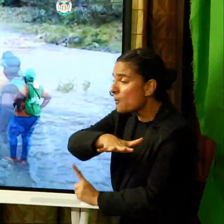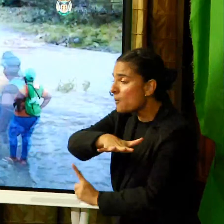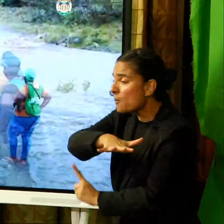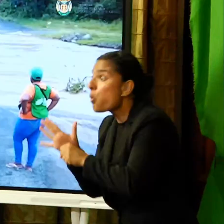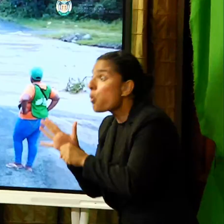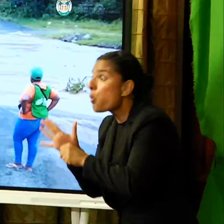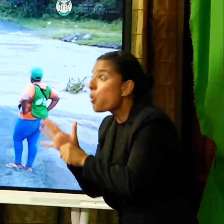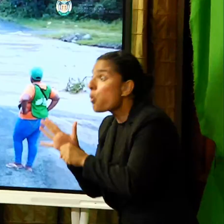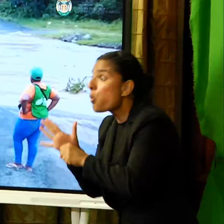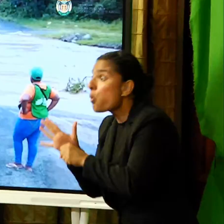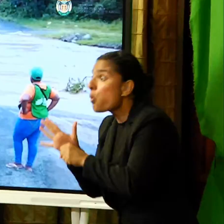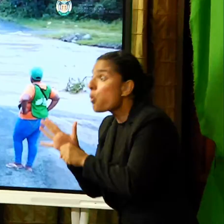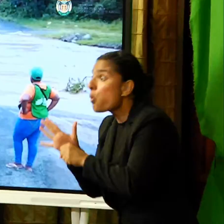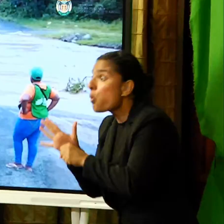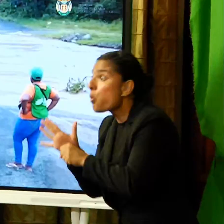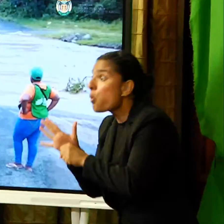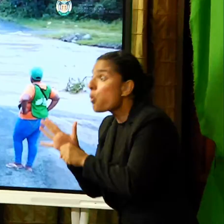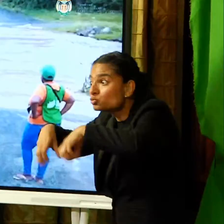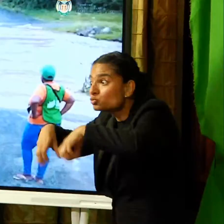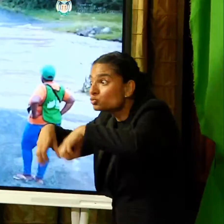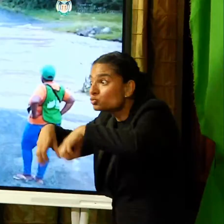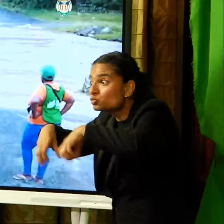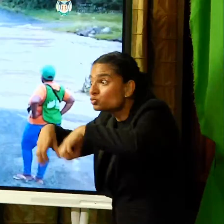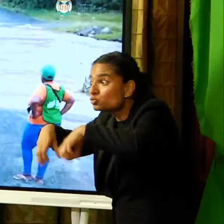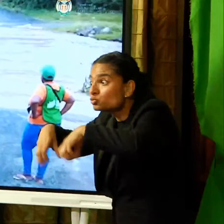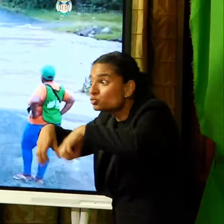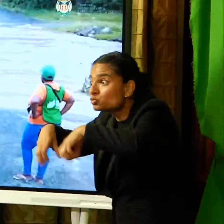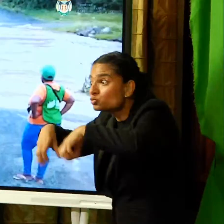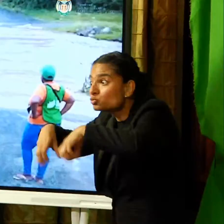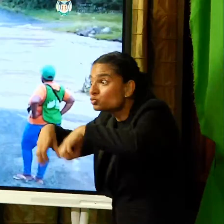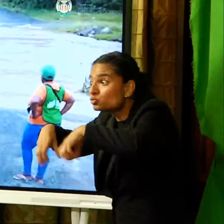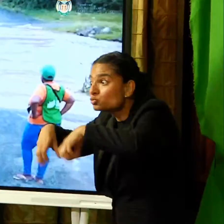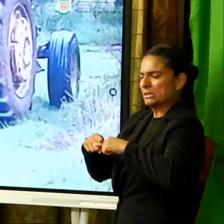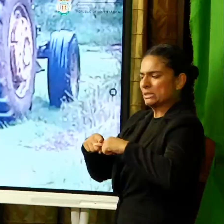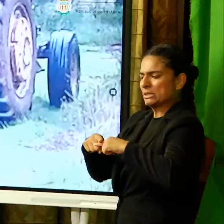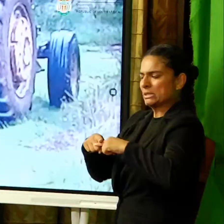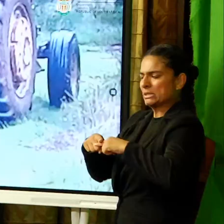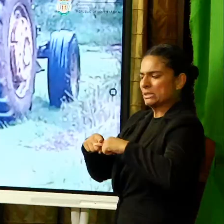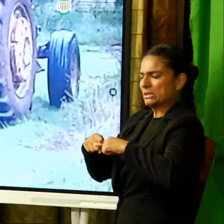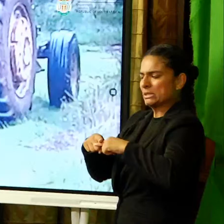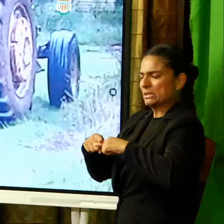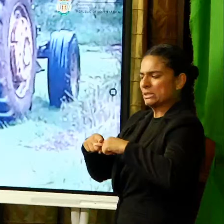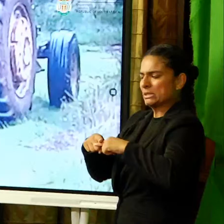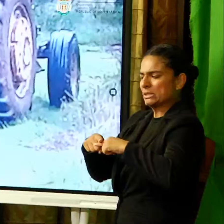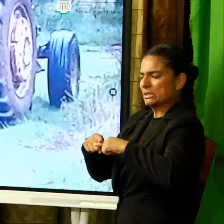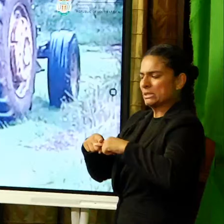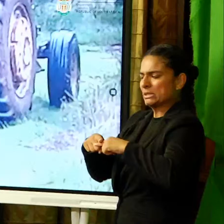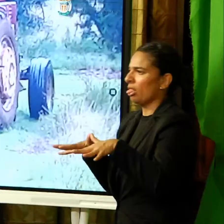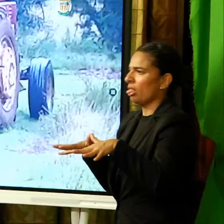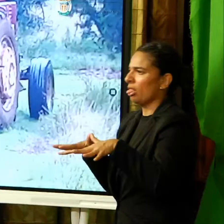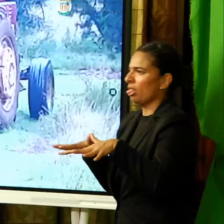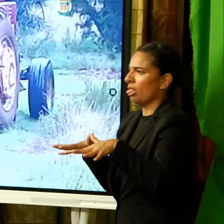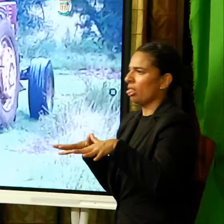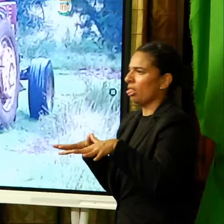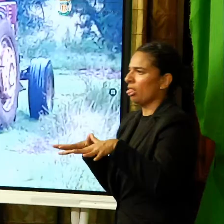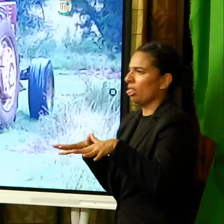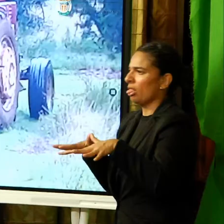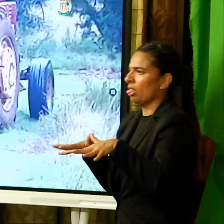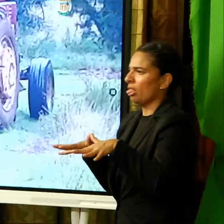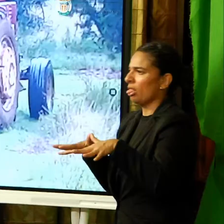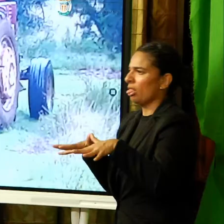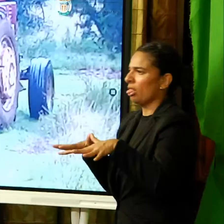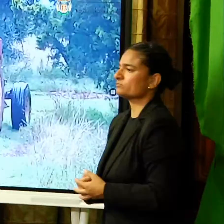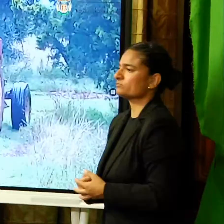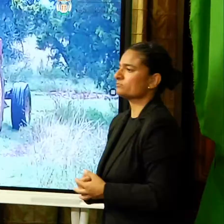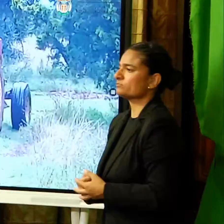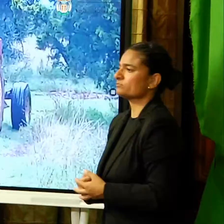shedding impacted on some of our processes. Indeed, I can't overstate the